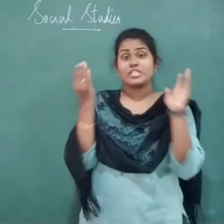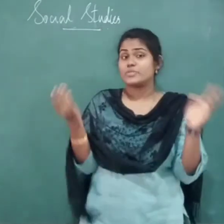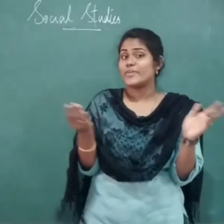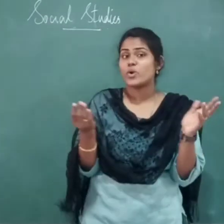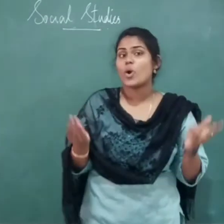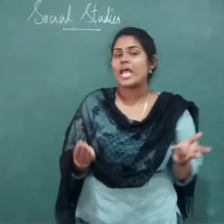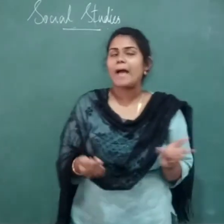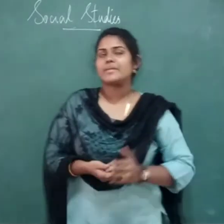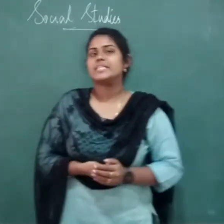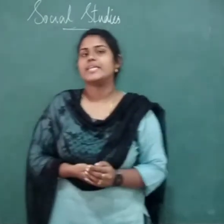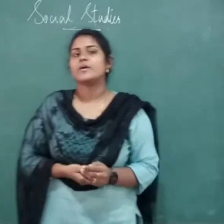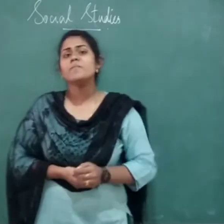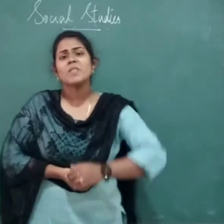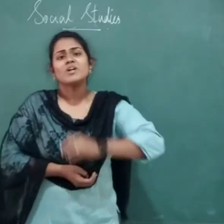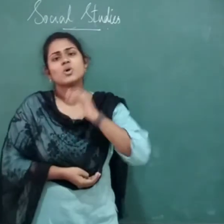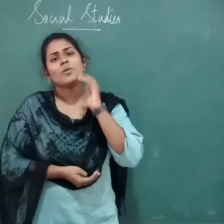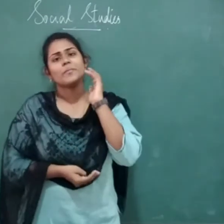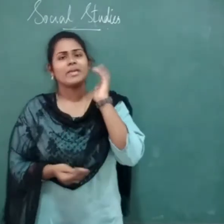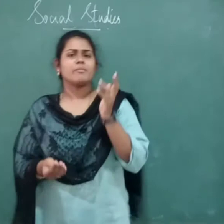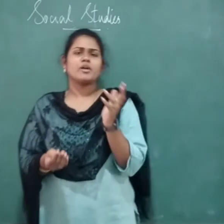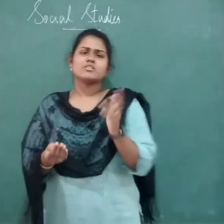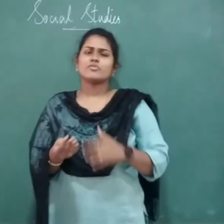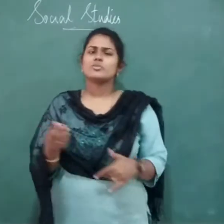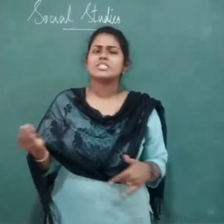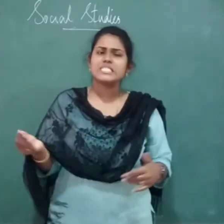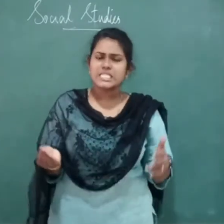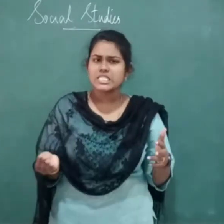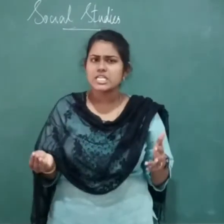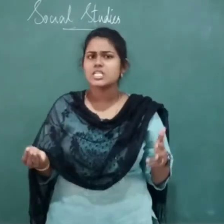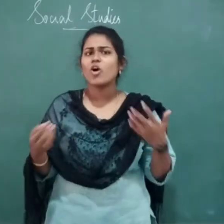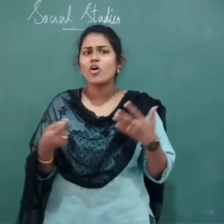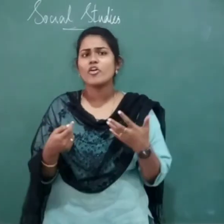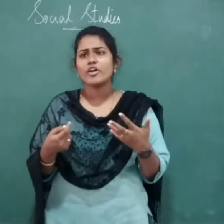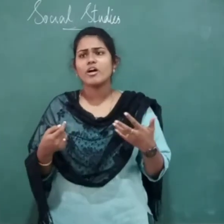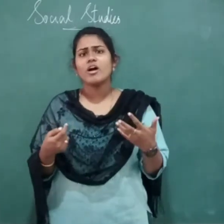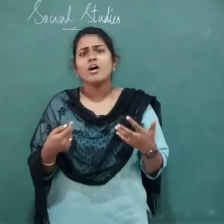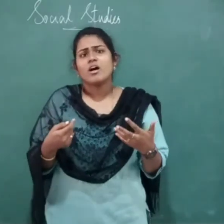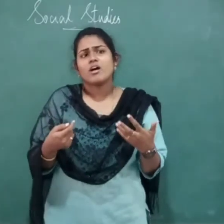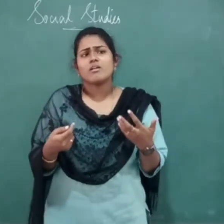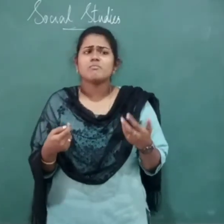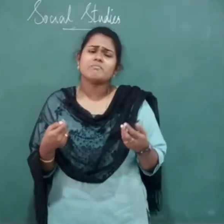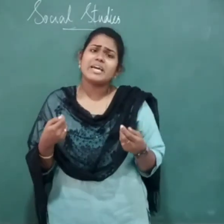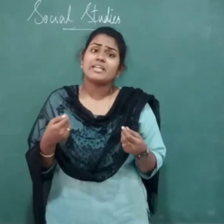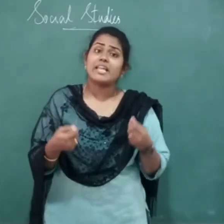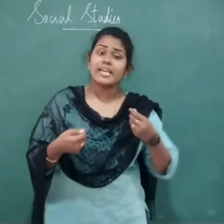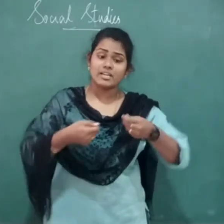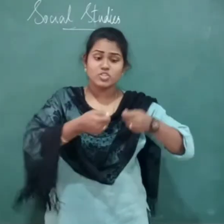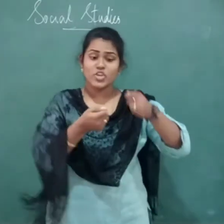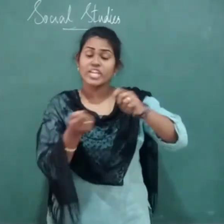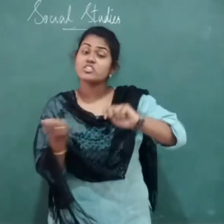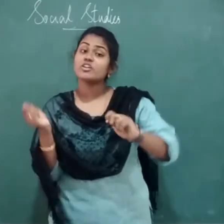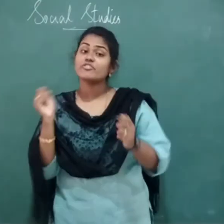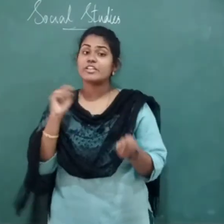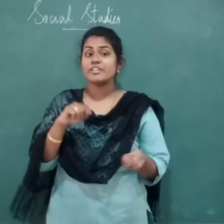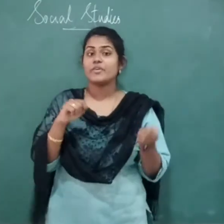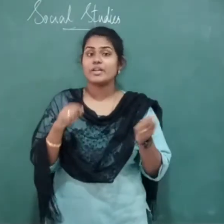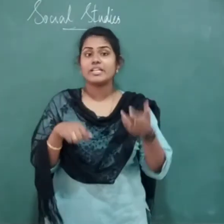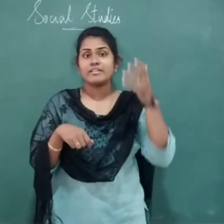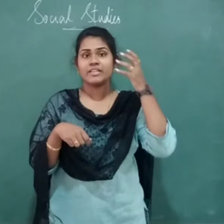we don't know what happened there. So, because of those diseases or like a change of the river,